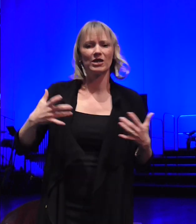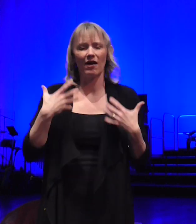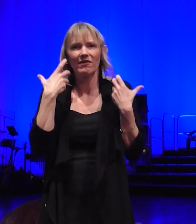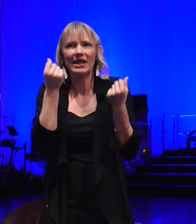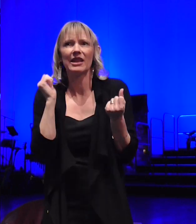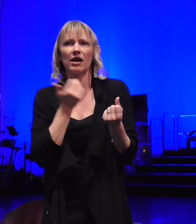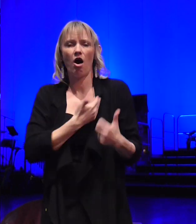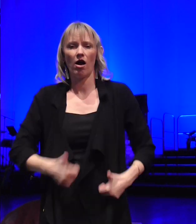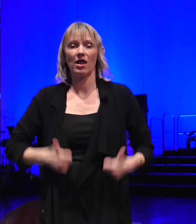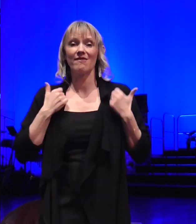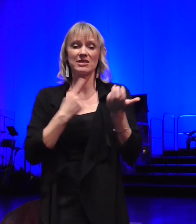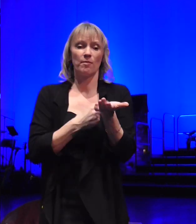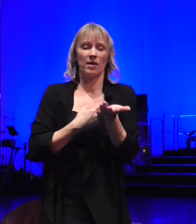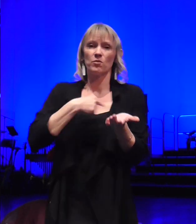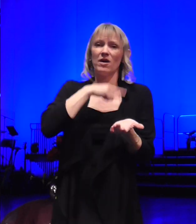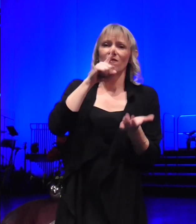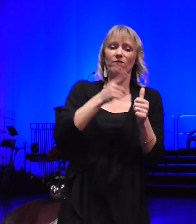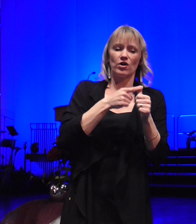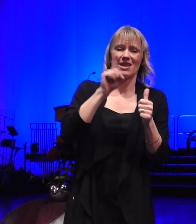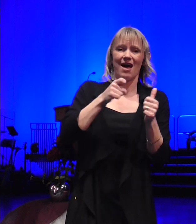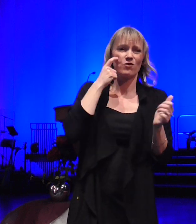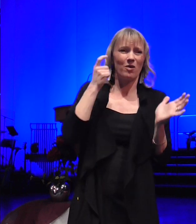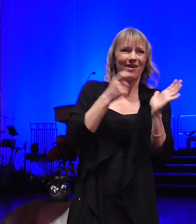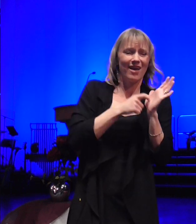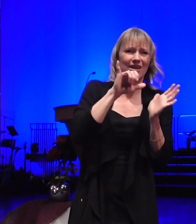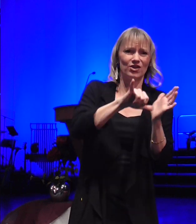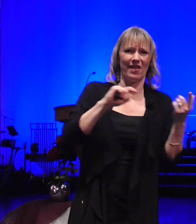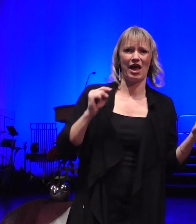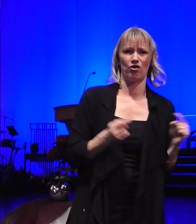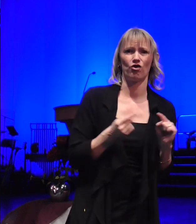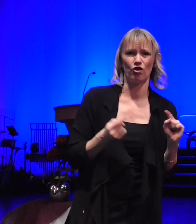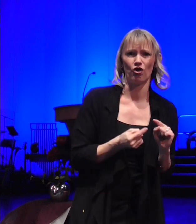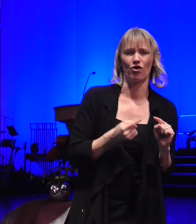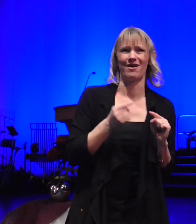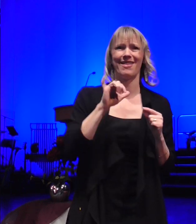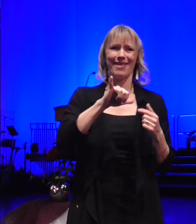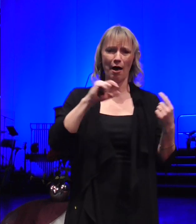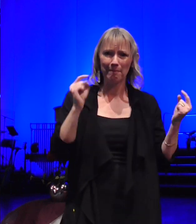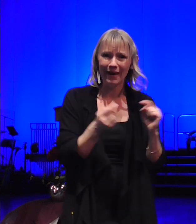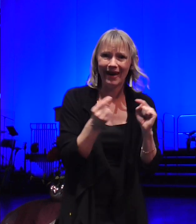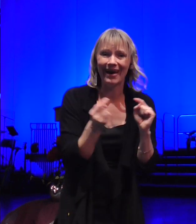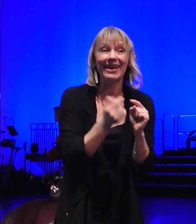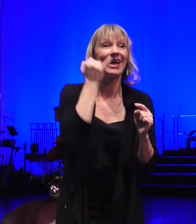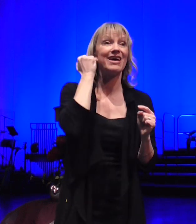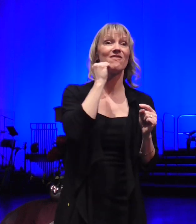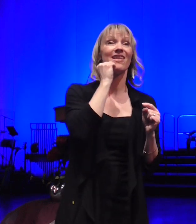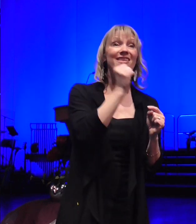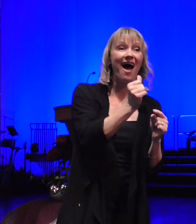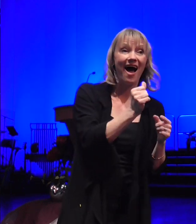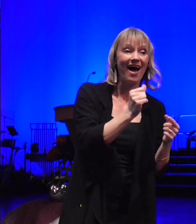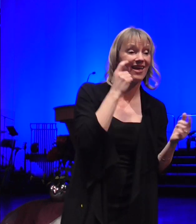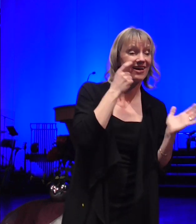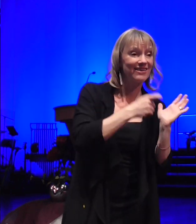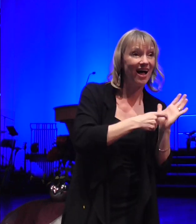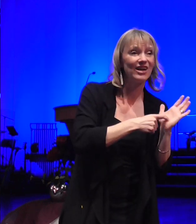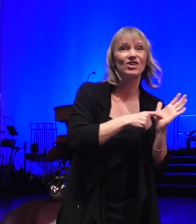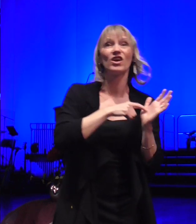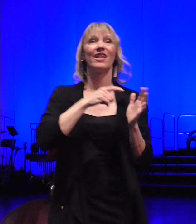lives. We sometimes first have to acknowledge the hurt and the pain. If not, this idea that all is